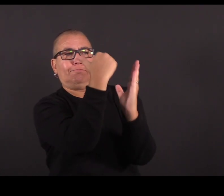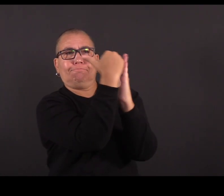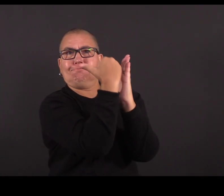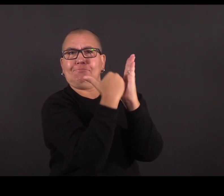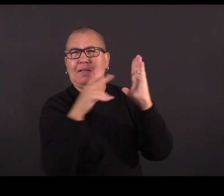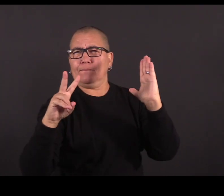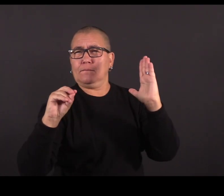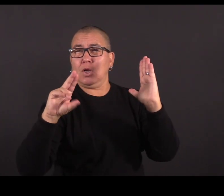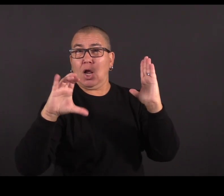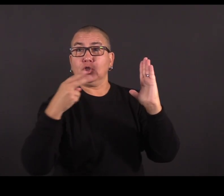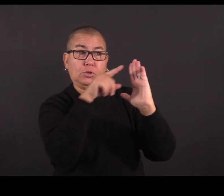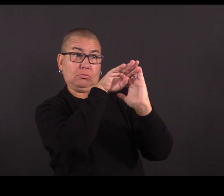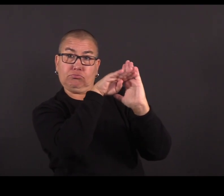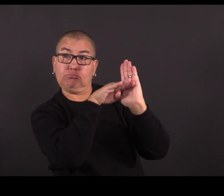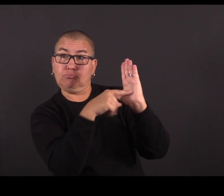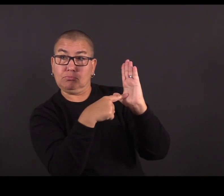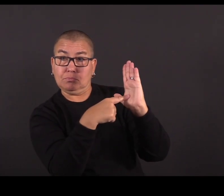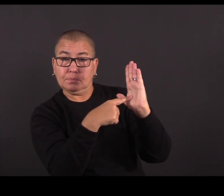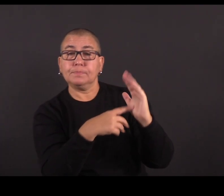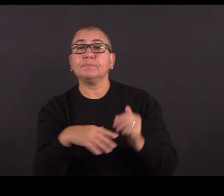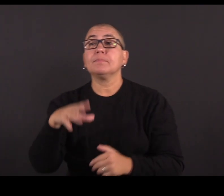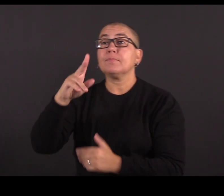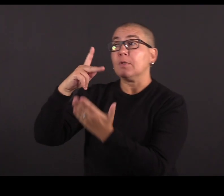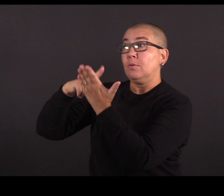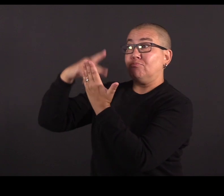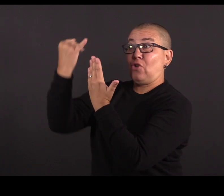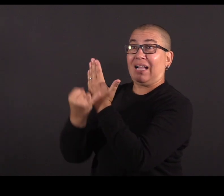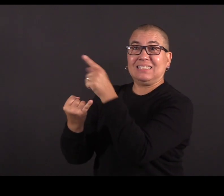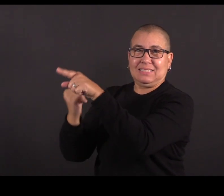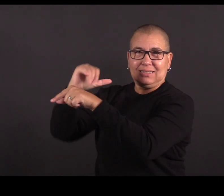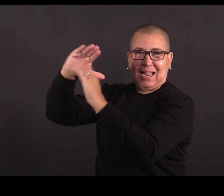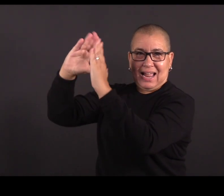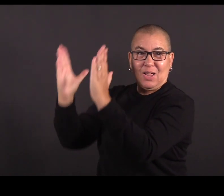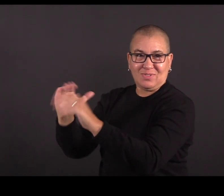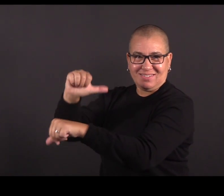project-based Section 8 housing, and public housing.